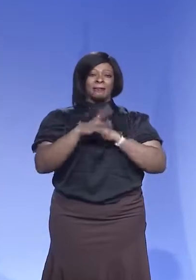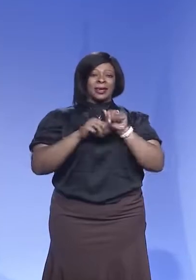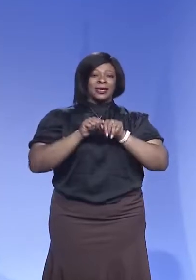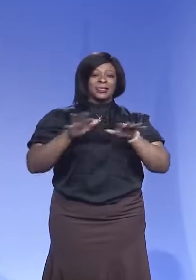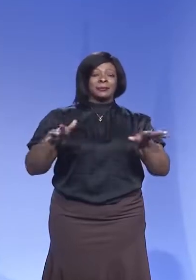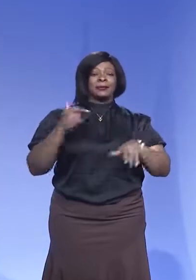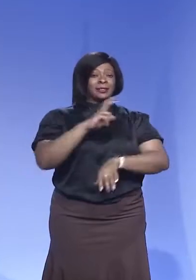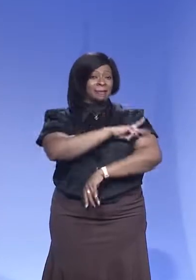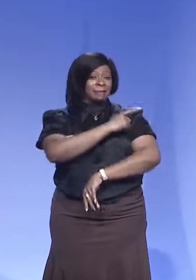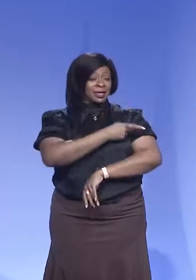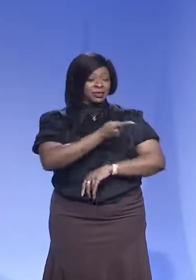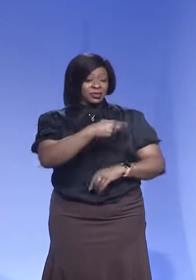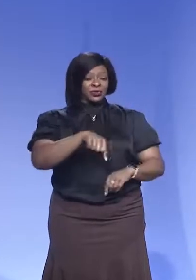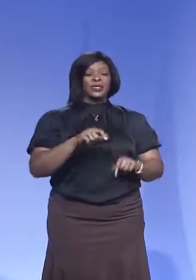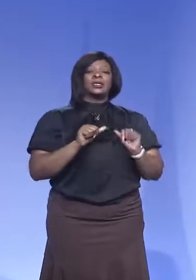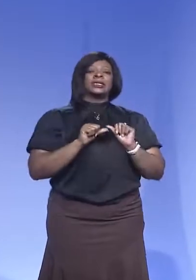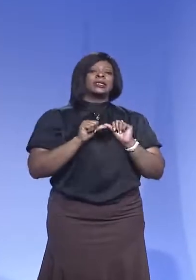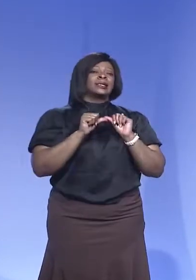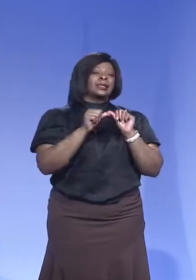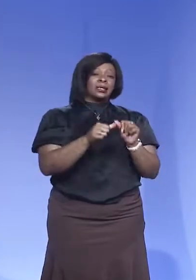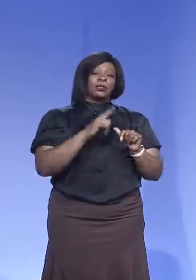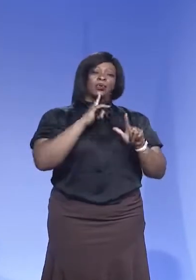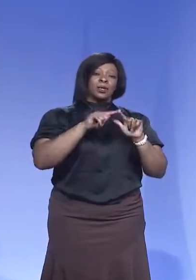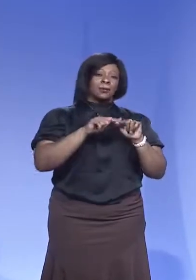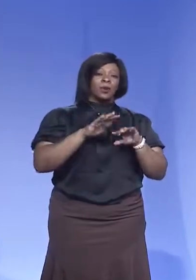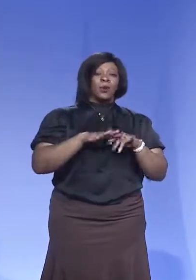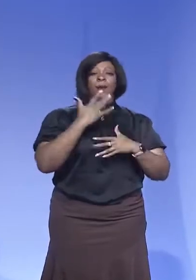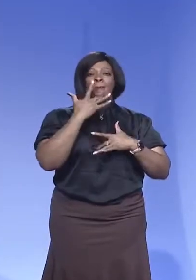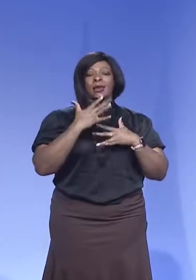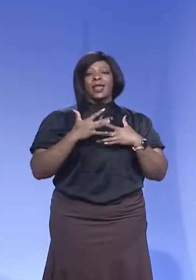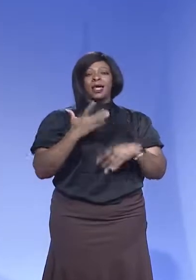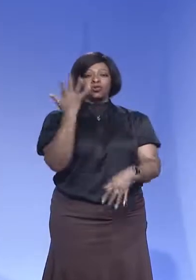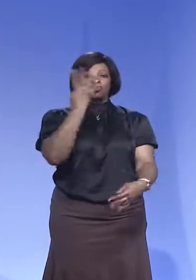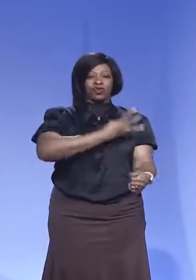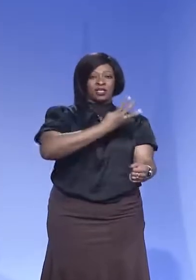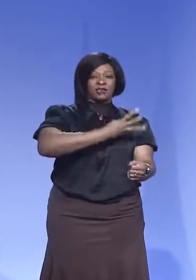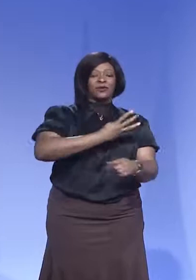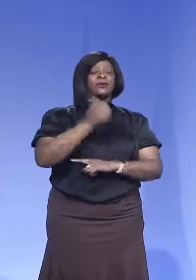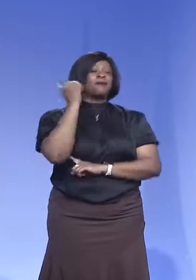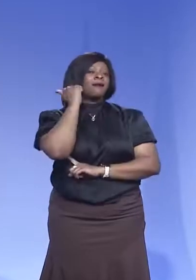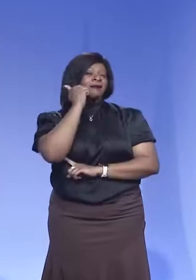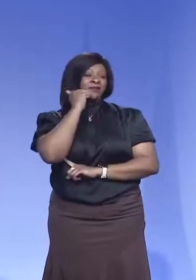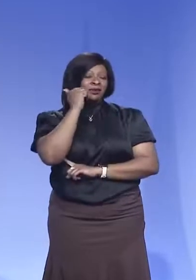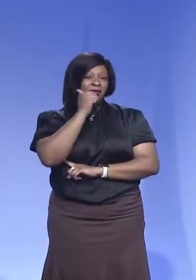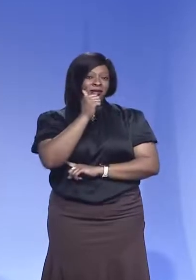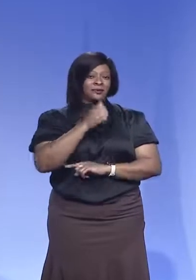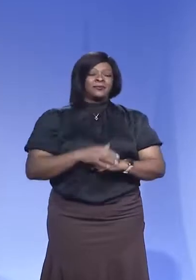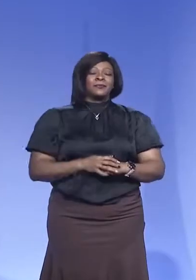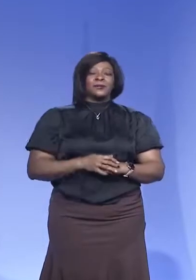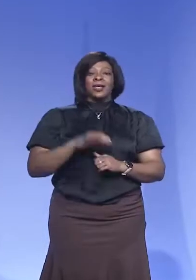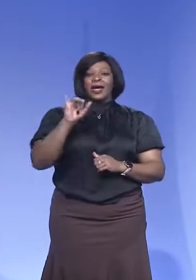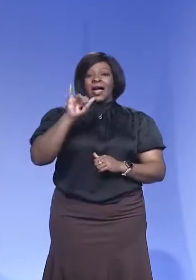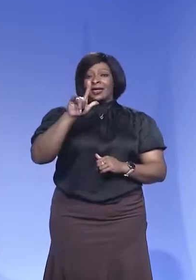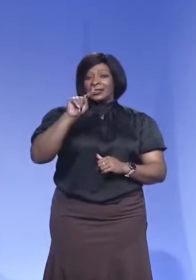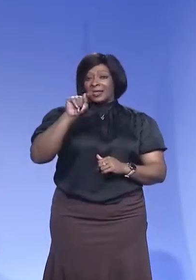because patients continue to depend on blood transfusions every day. Vitalant is regulated by the